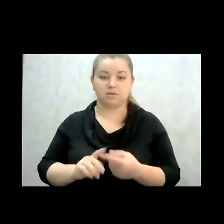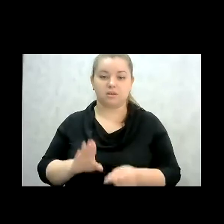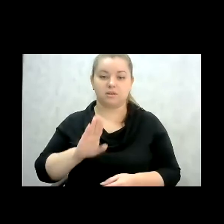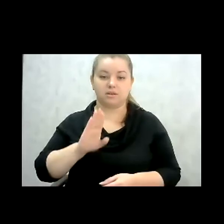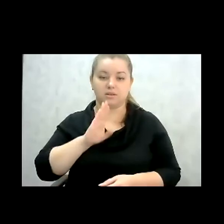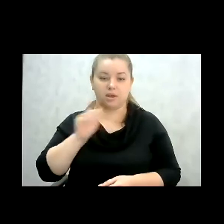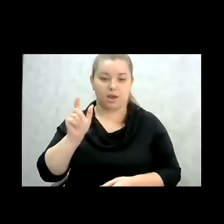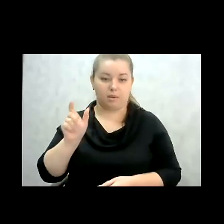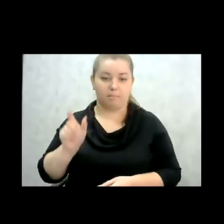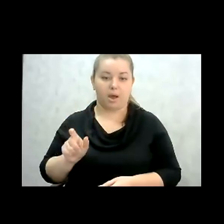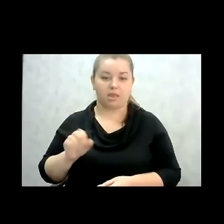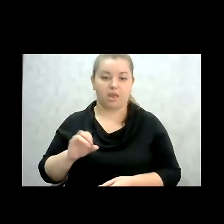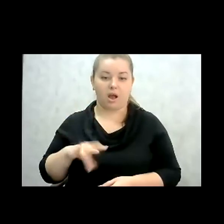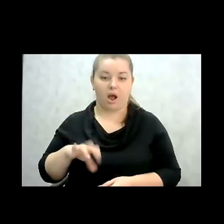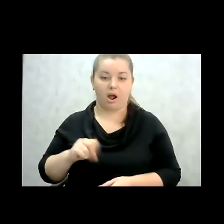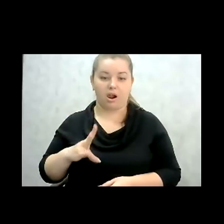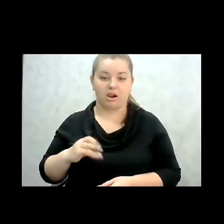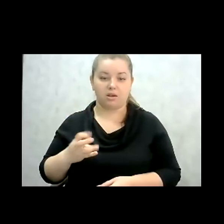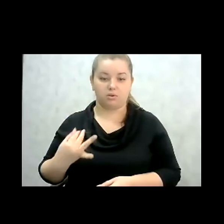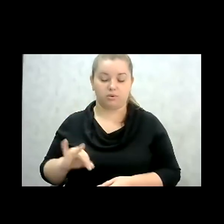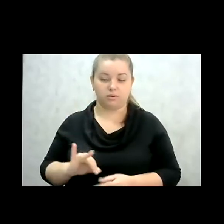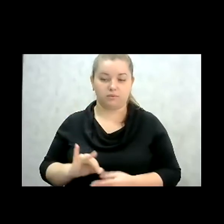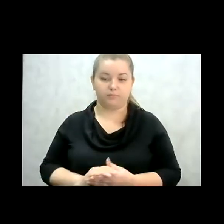some patience and wait until she's back with us.